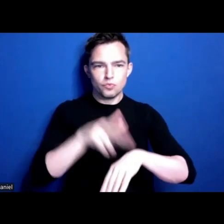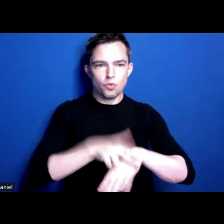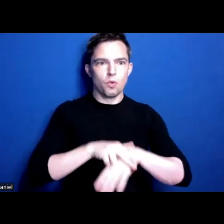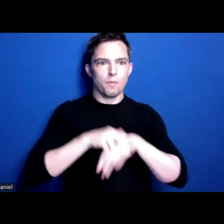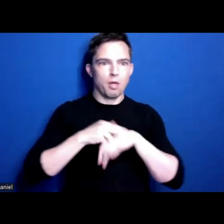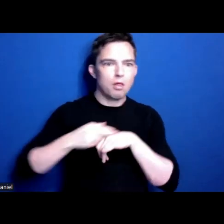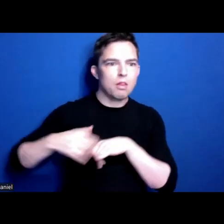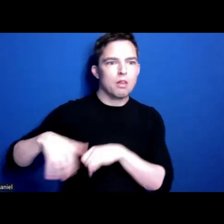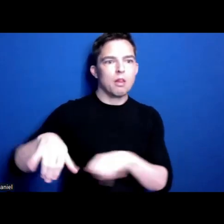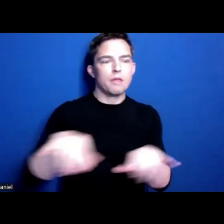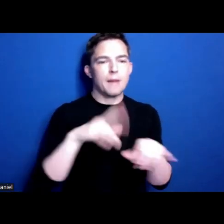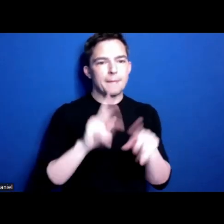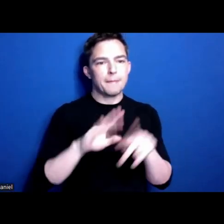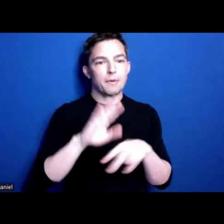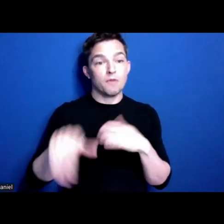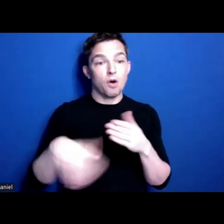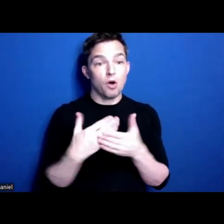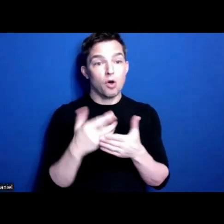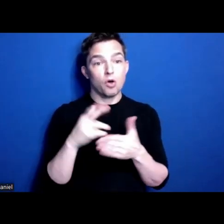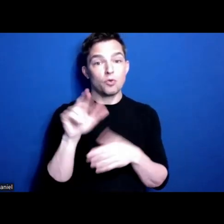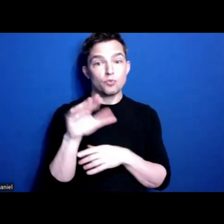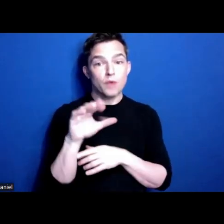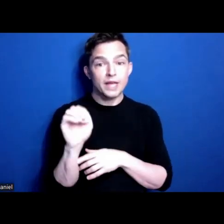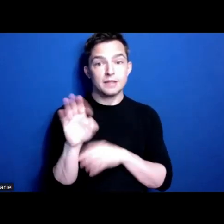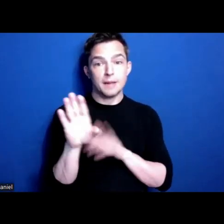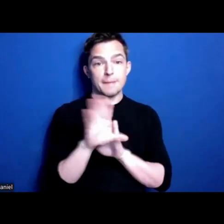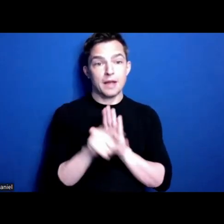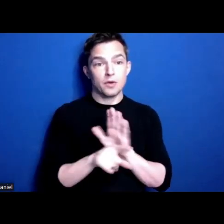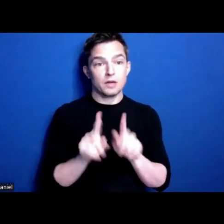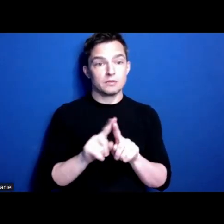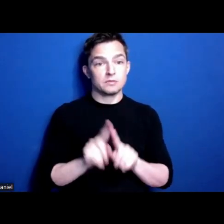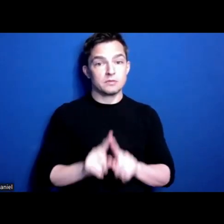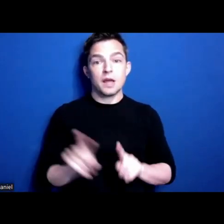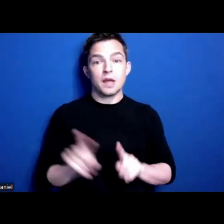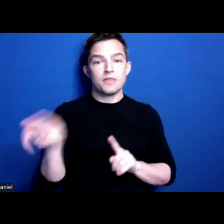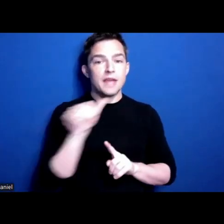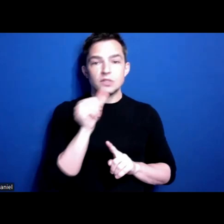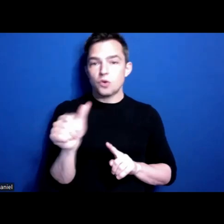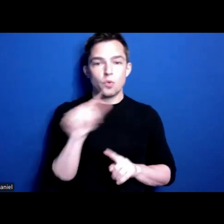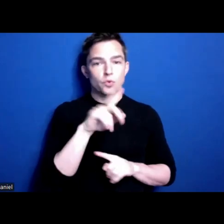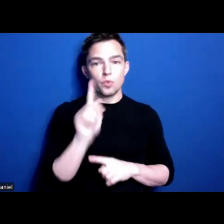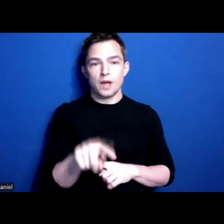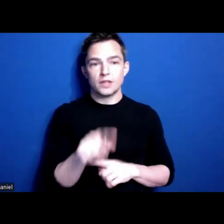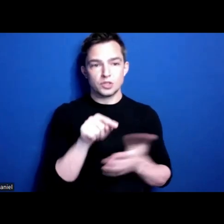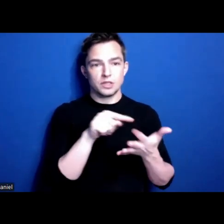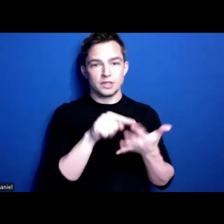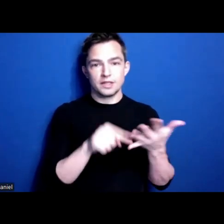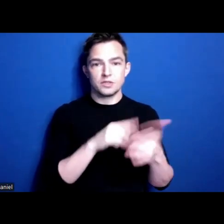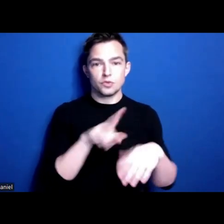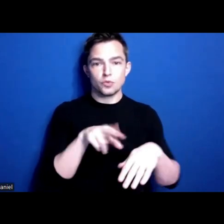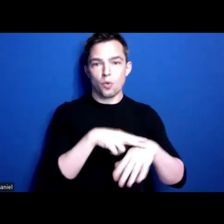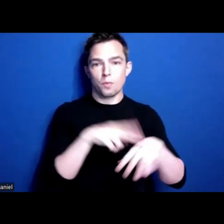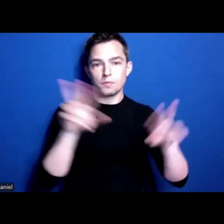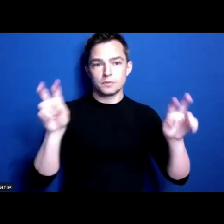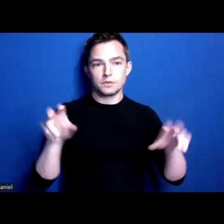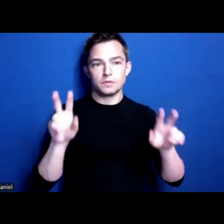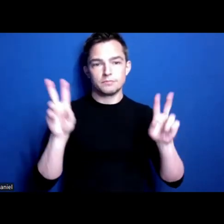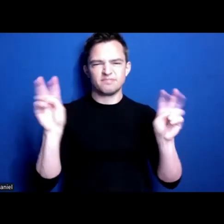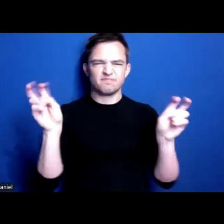of all races and backgrounds don't question them or don't think about them,